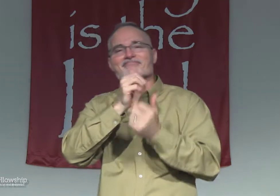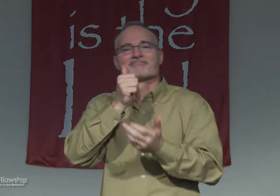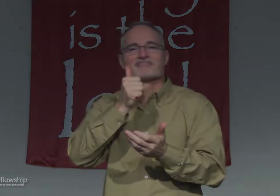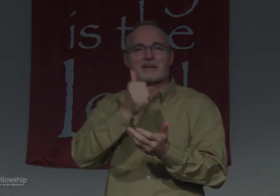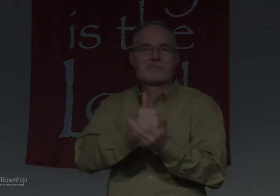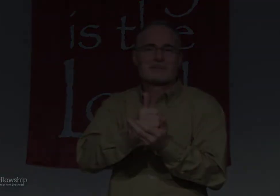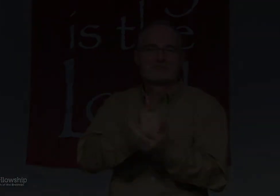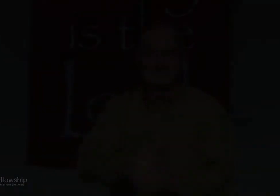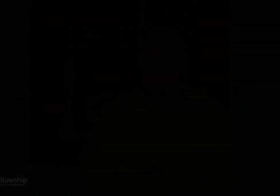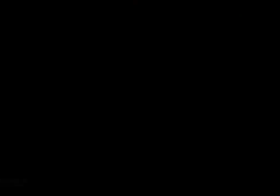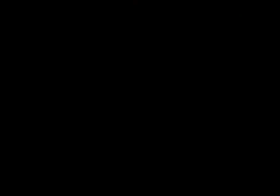Amen.